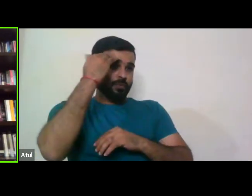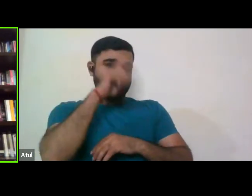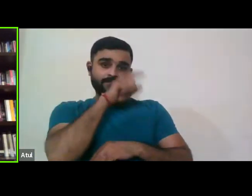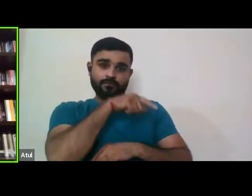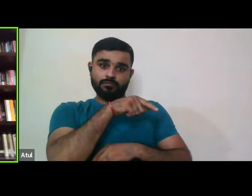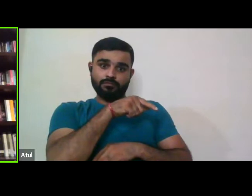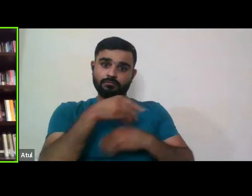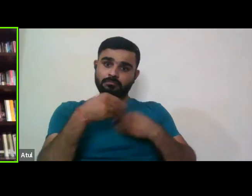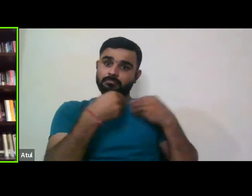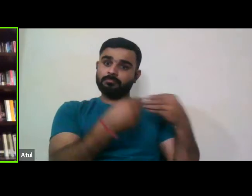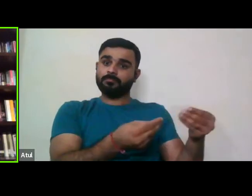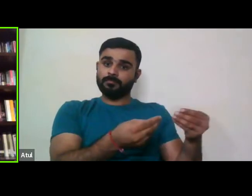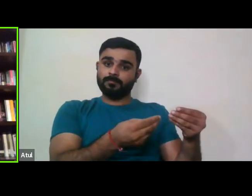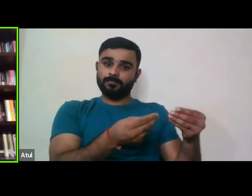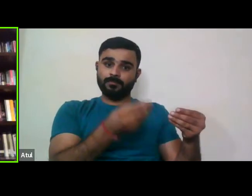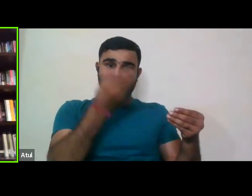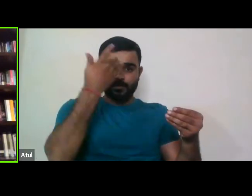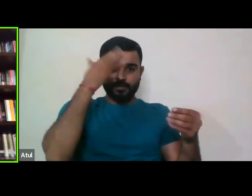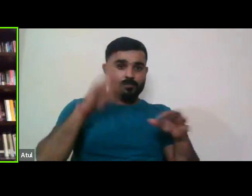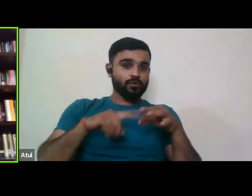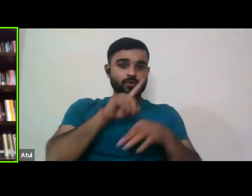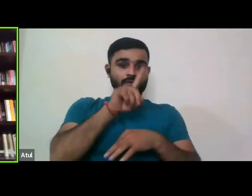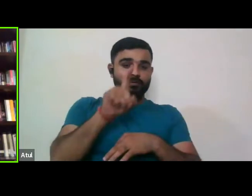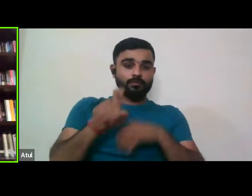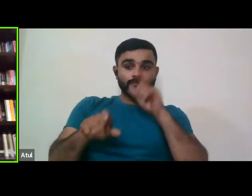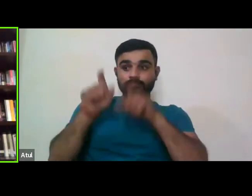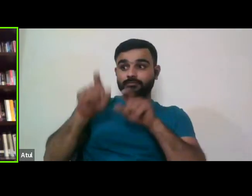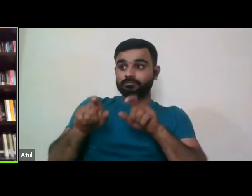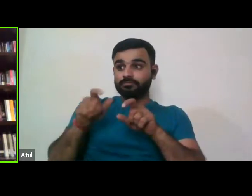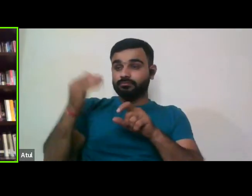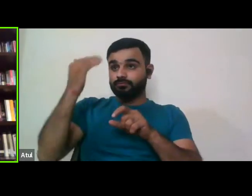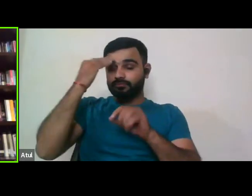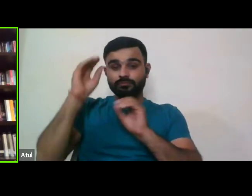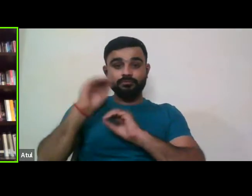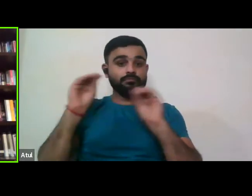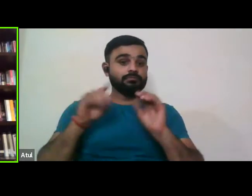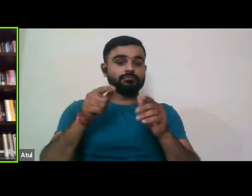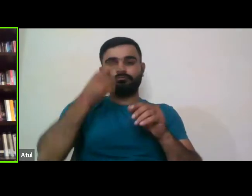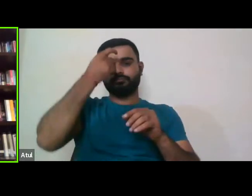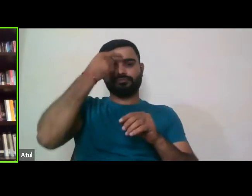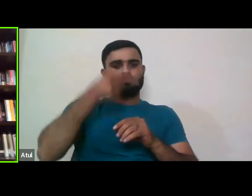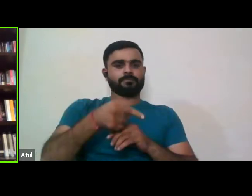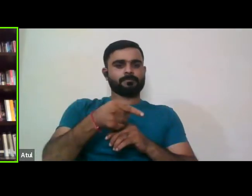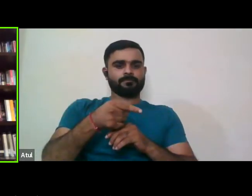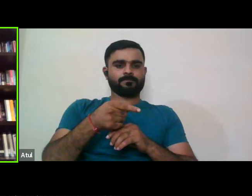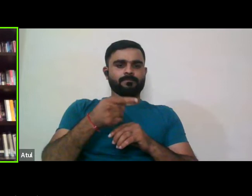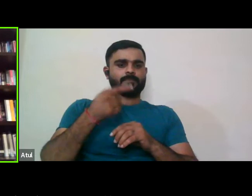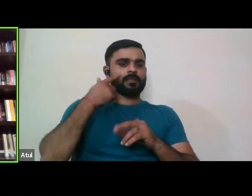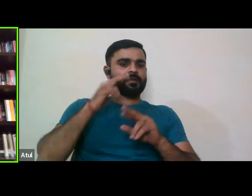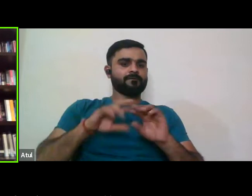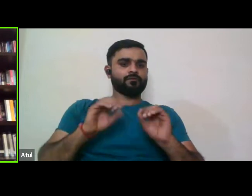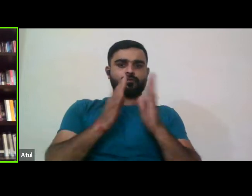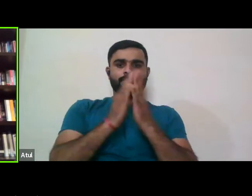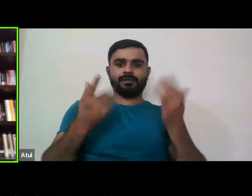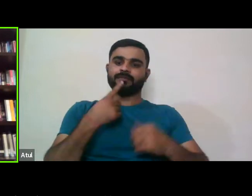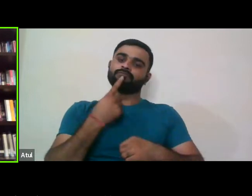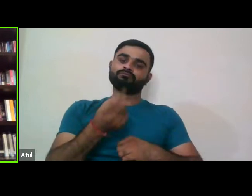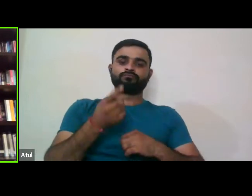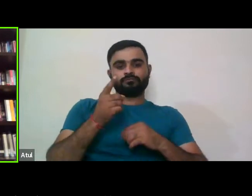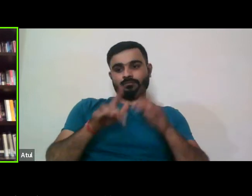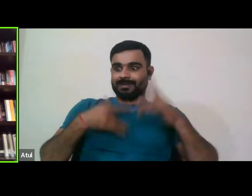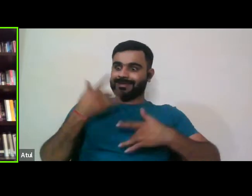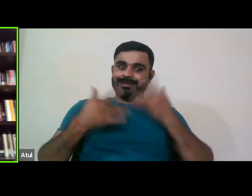has to give. I don't think it's a question of people not even recognizing that there's a problem. In fact, we actually begin the book by saying that, it's